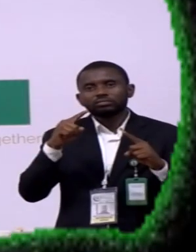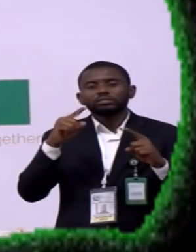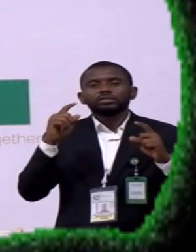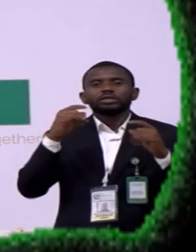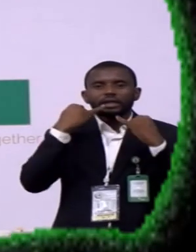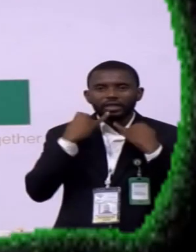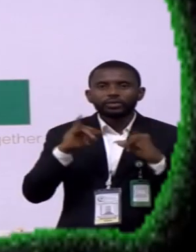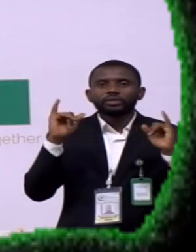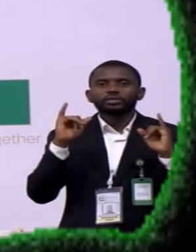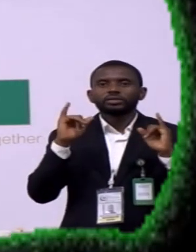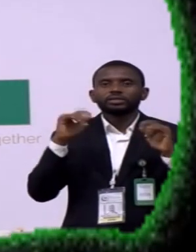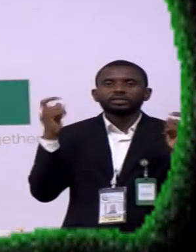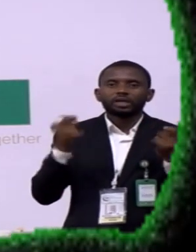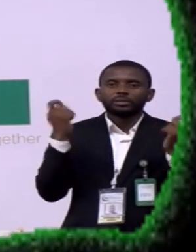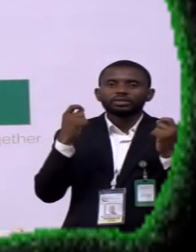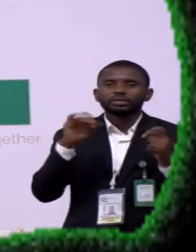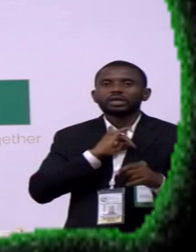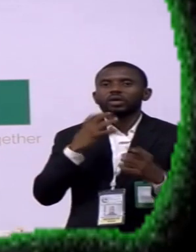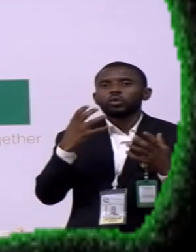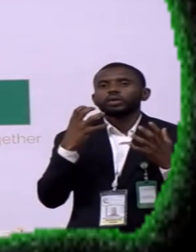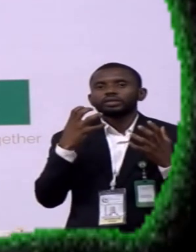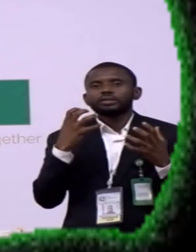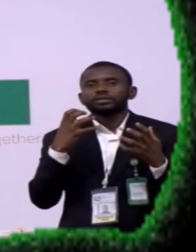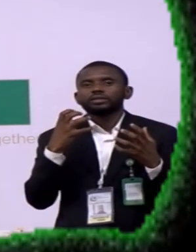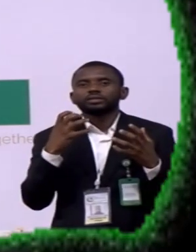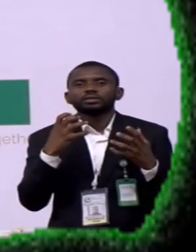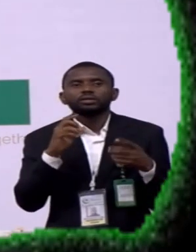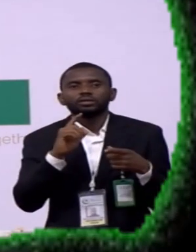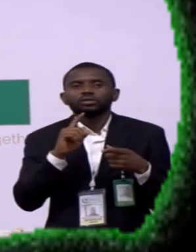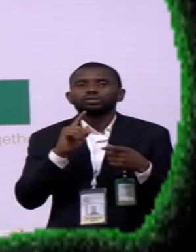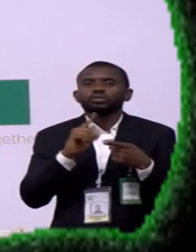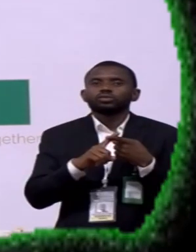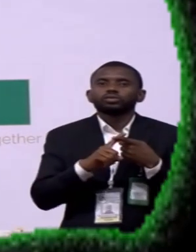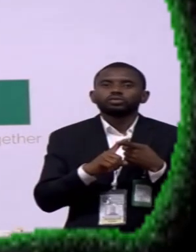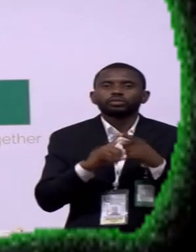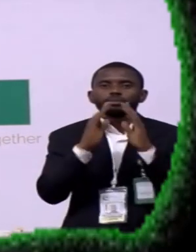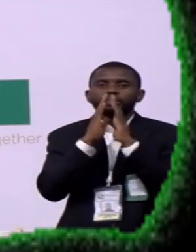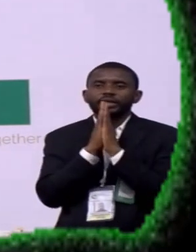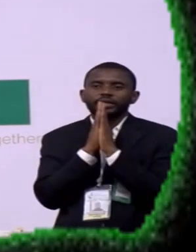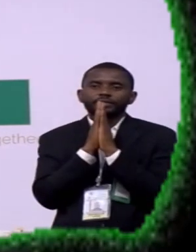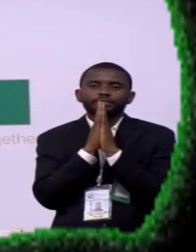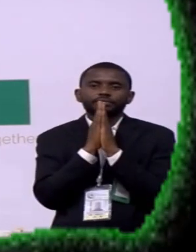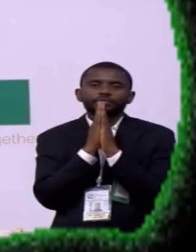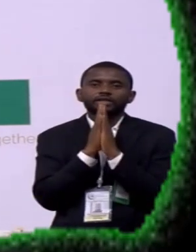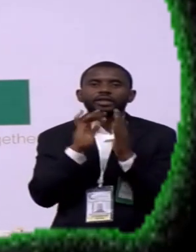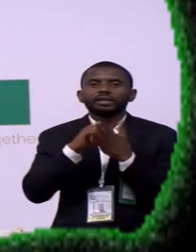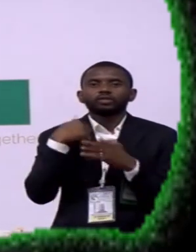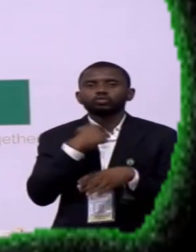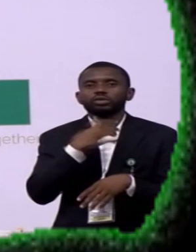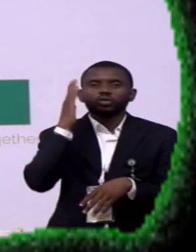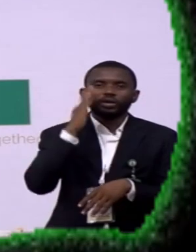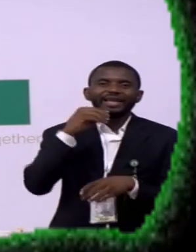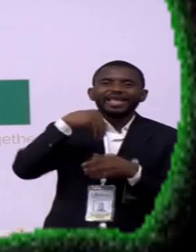ceremonies, I want to pray that we would